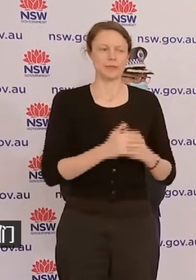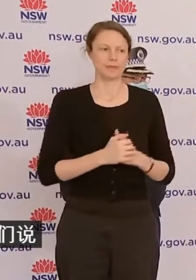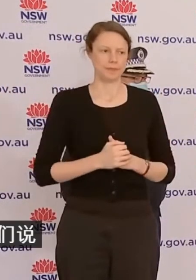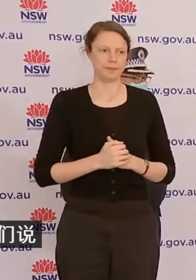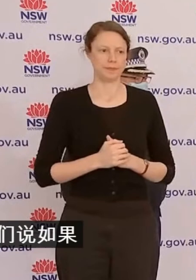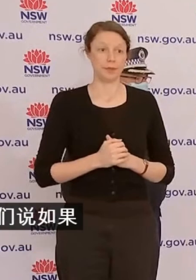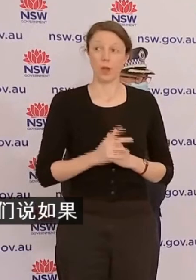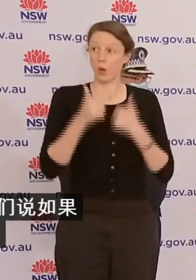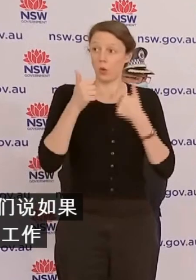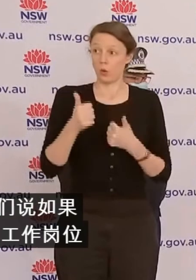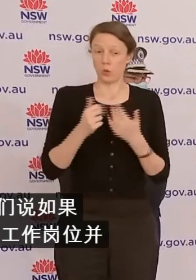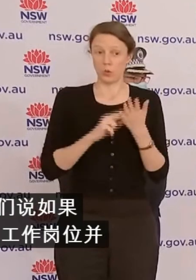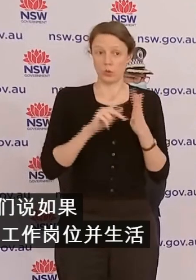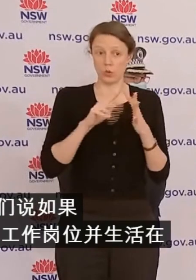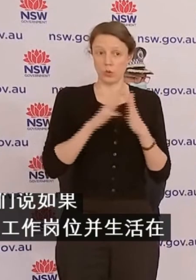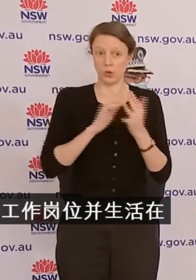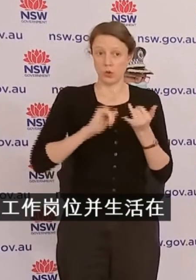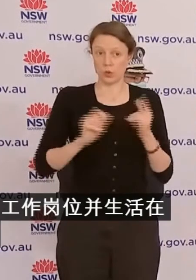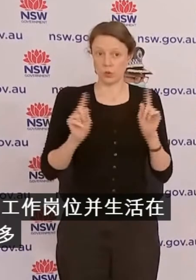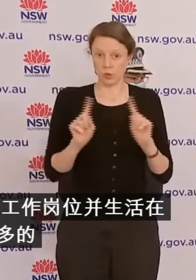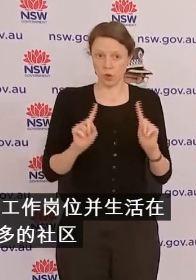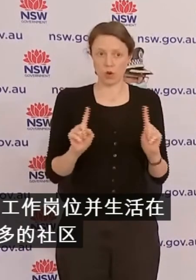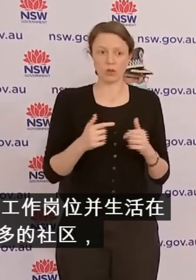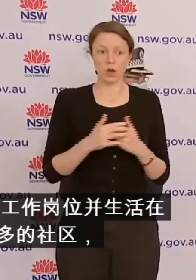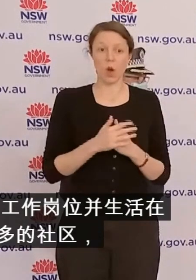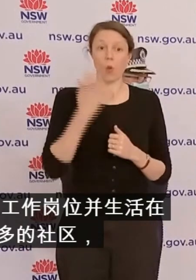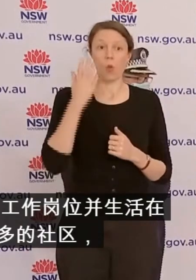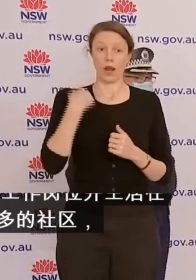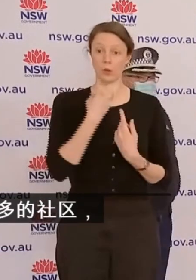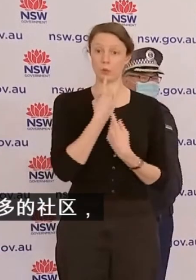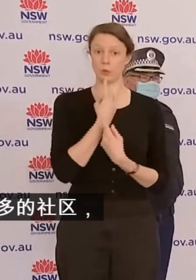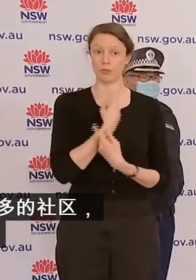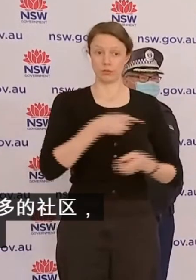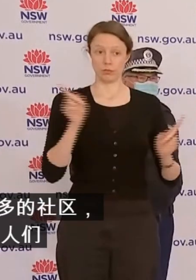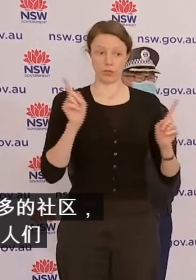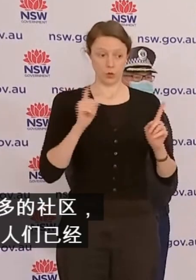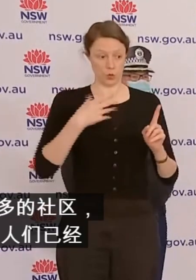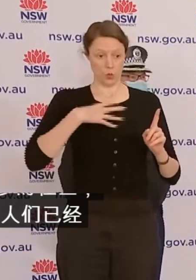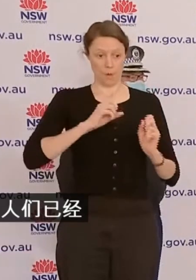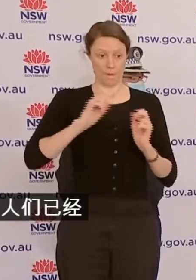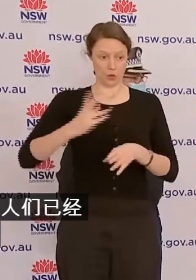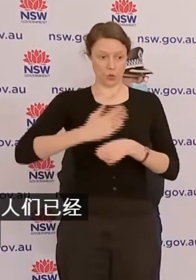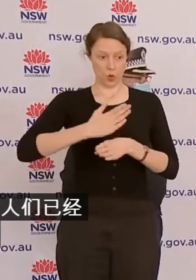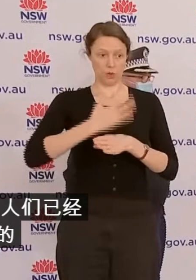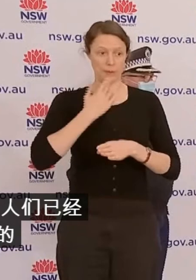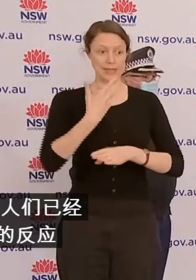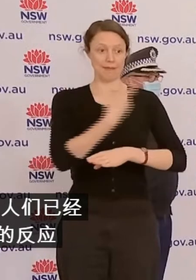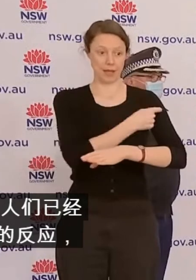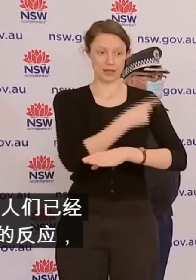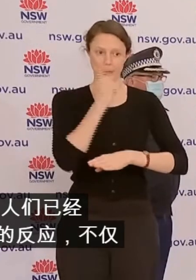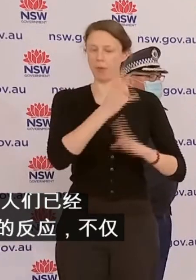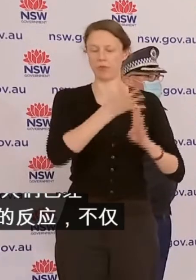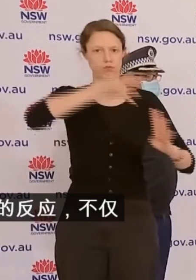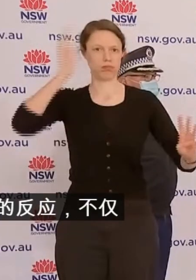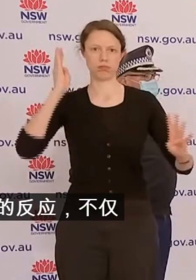we've said to people, if you want to get back to work and you live in a community where there's a lot of the virus, please get vaccinated. People have responded positively, and it's